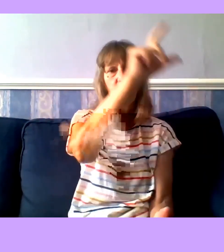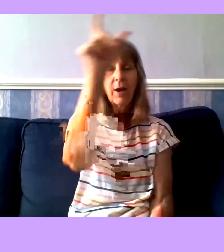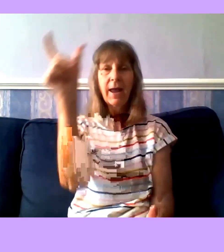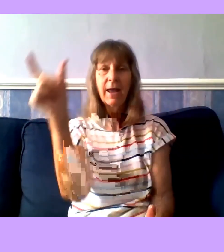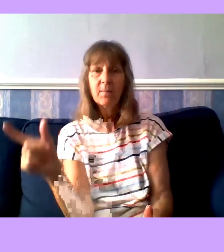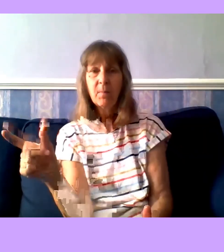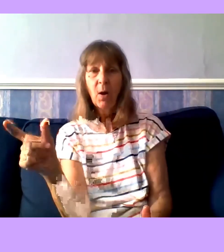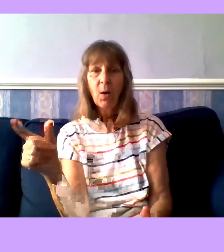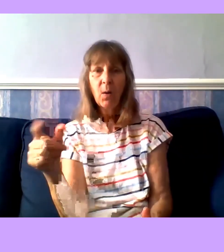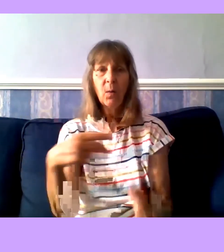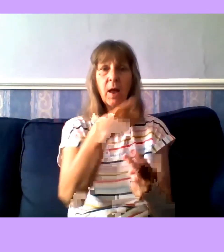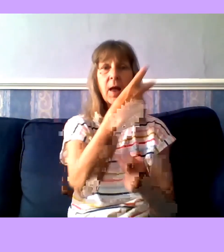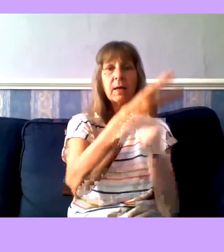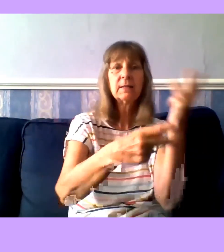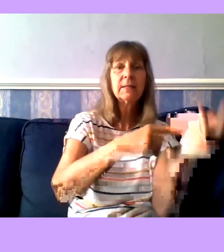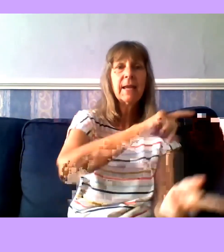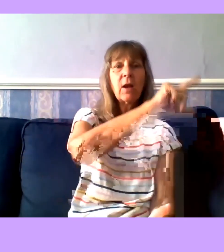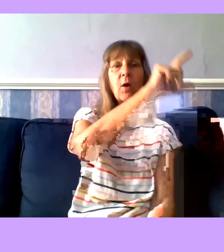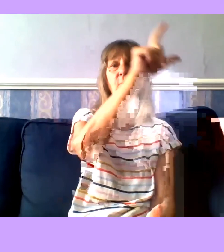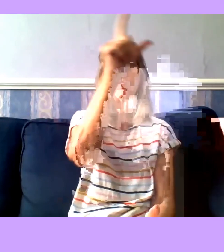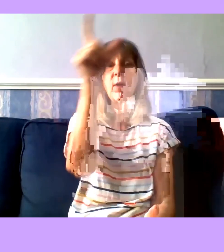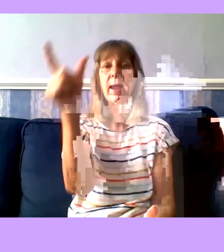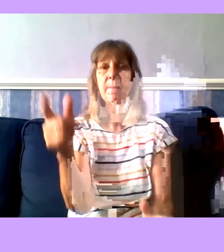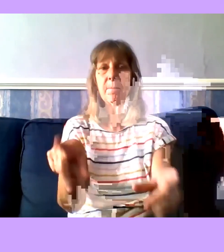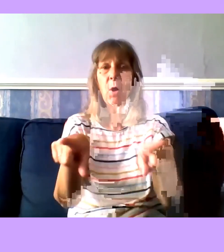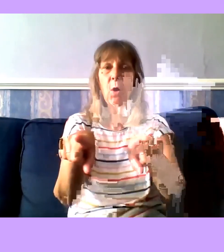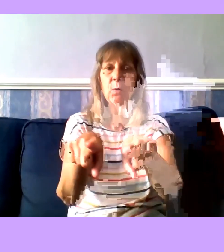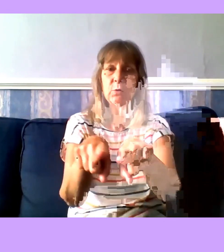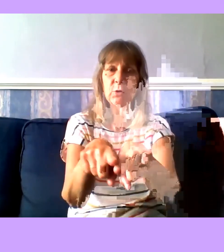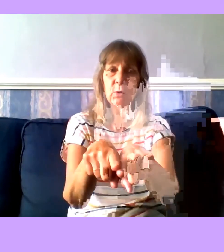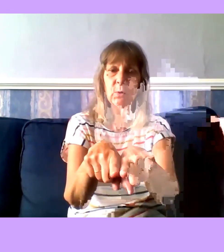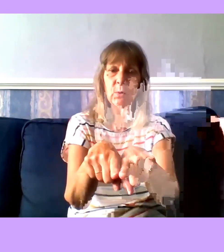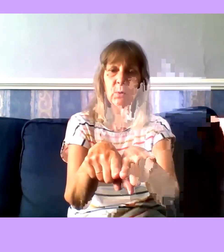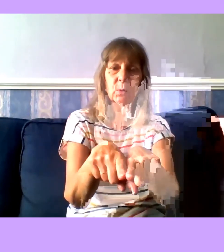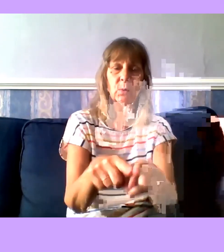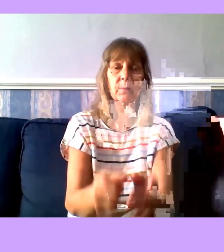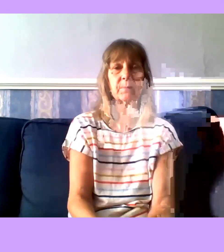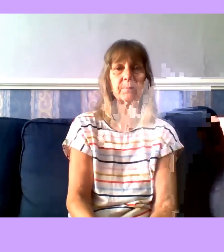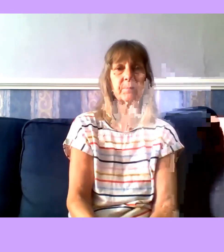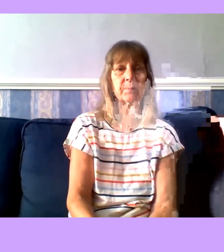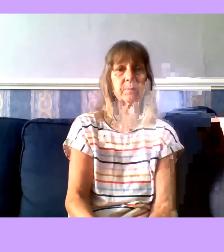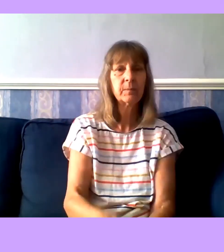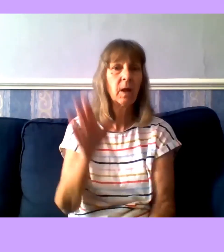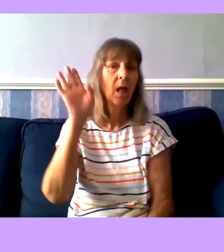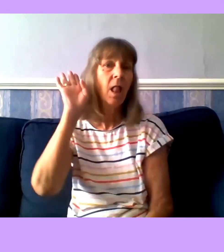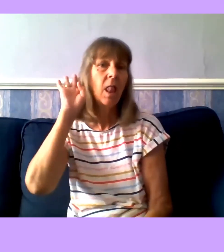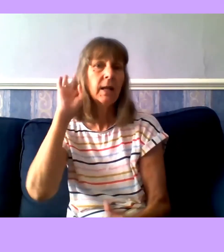sing a rainbow, sing a rainbow too.